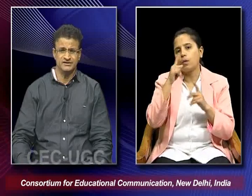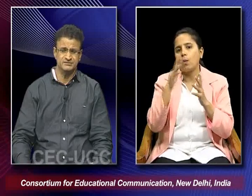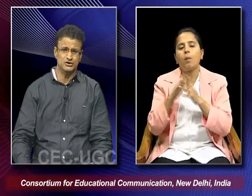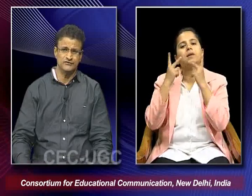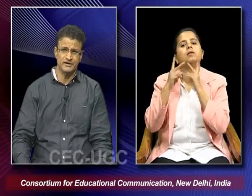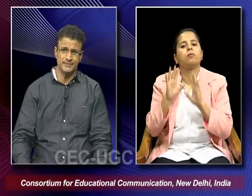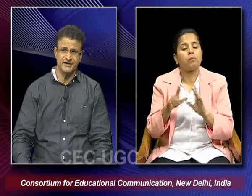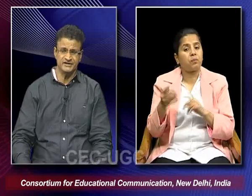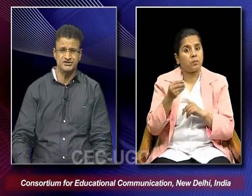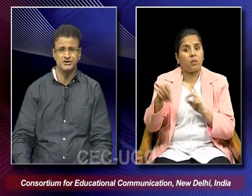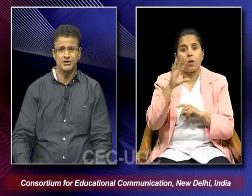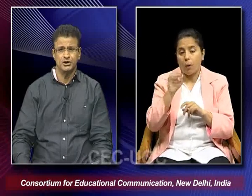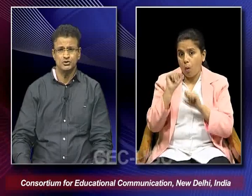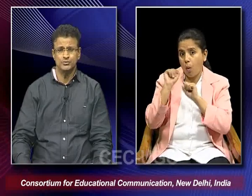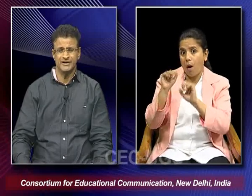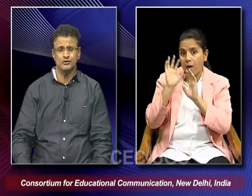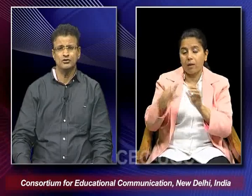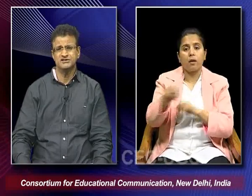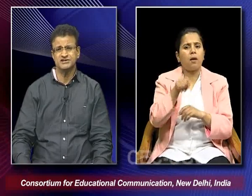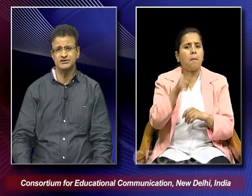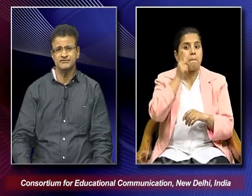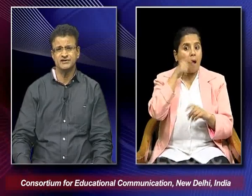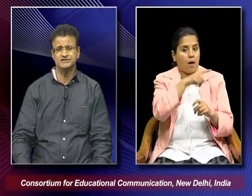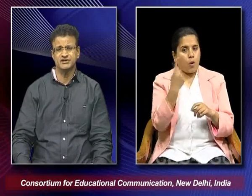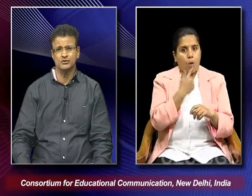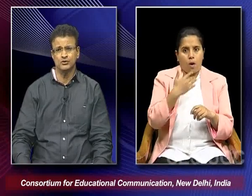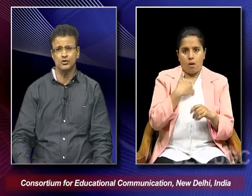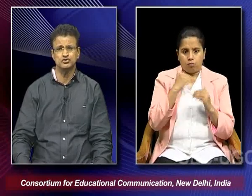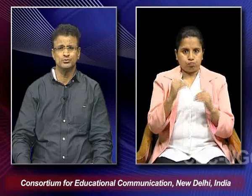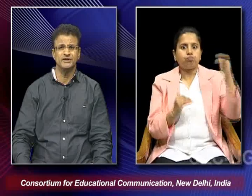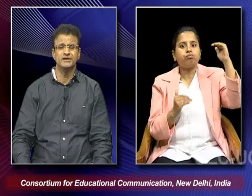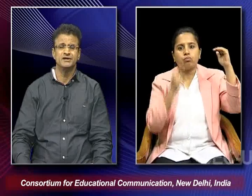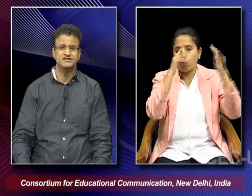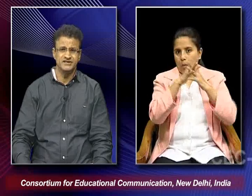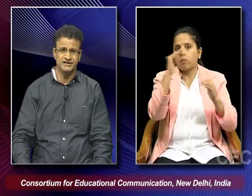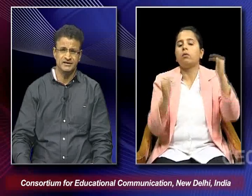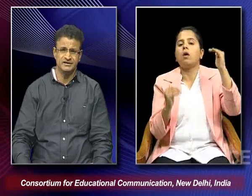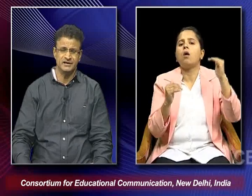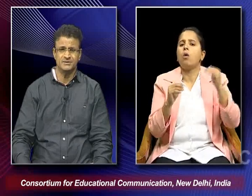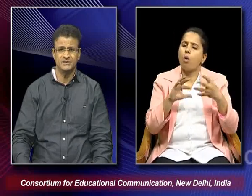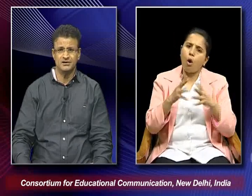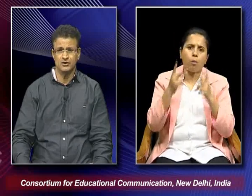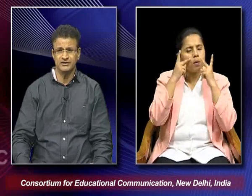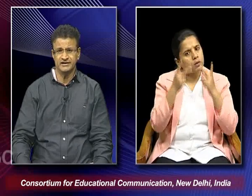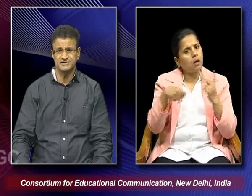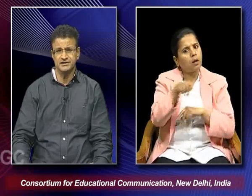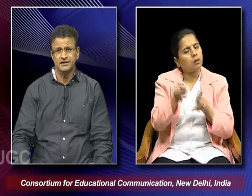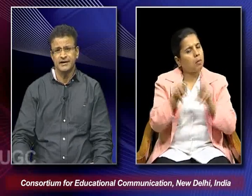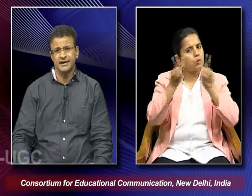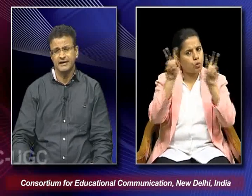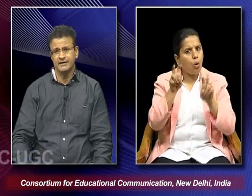way some sort of an appendage to men. All these kinds of things they could also be seen in that particular